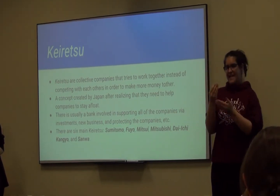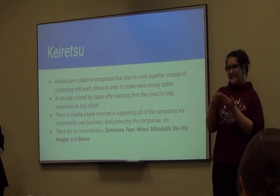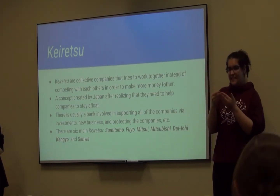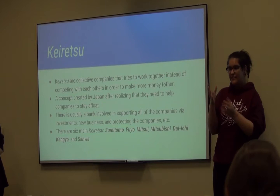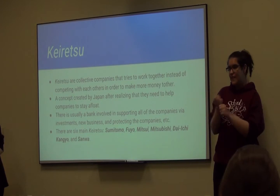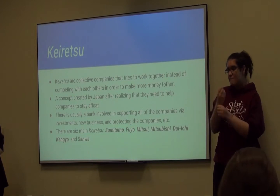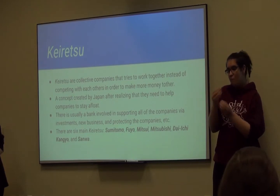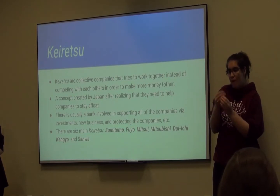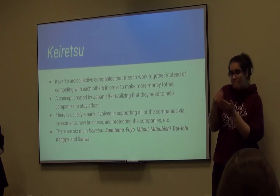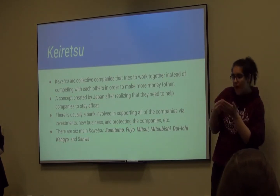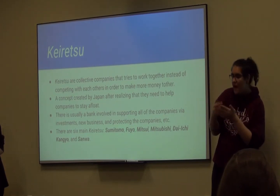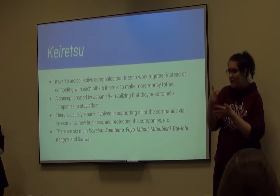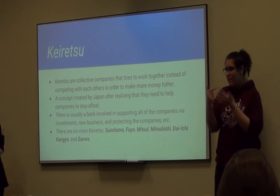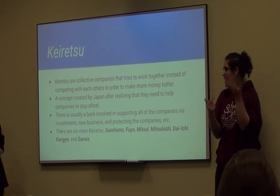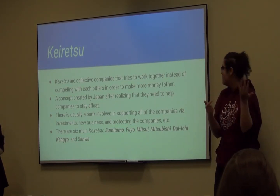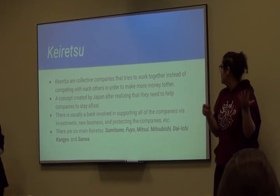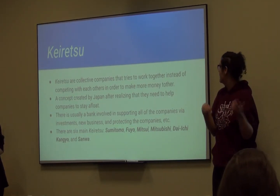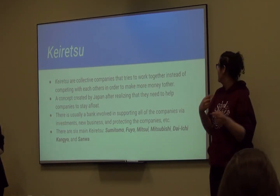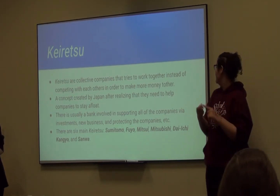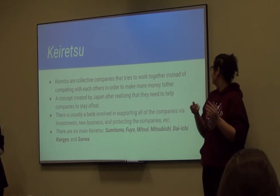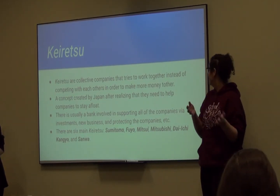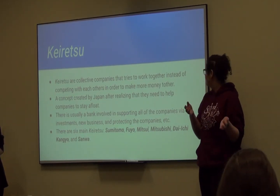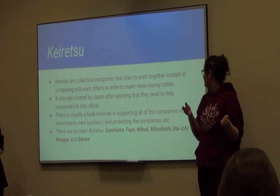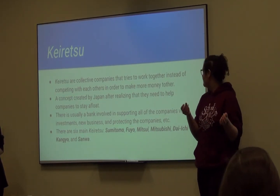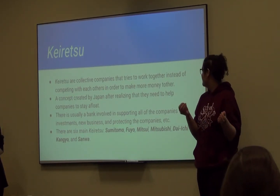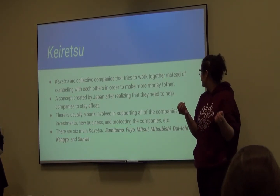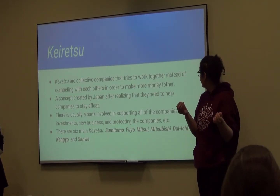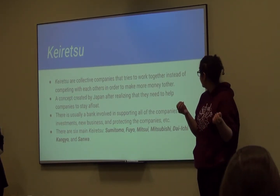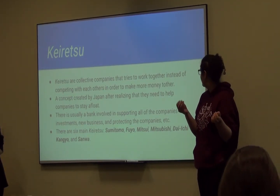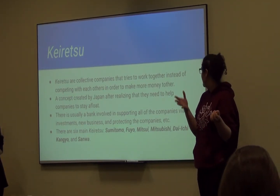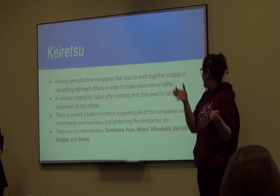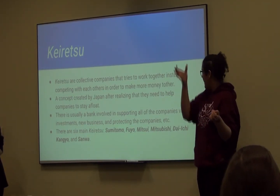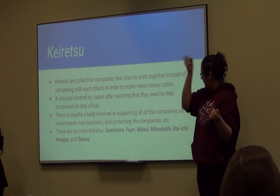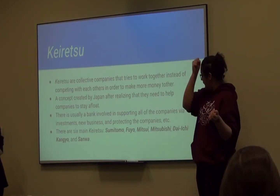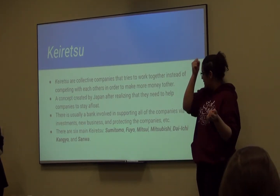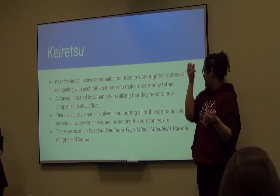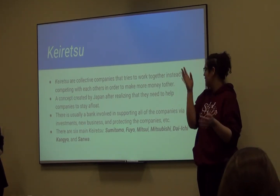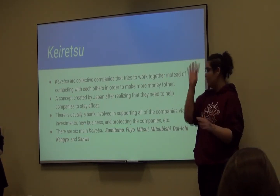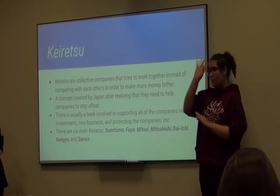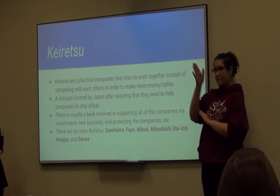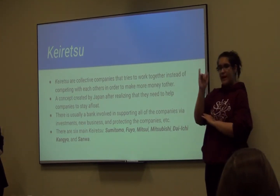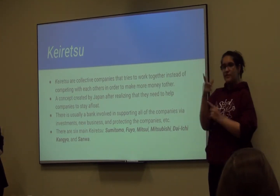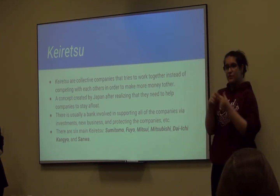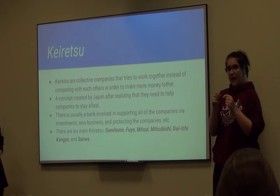another so that these businesses could have an income and influx of money.